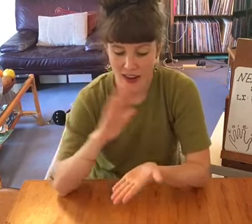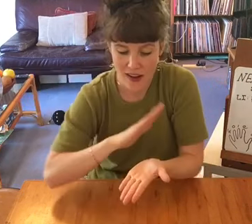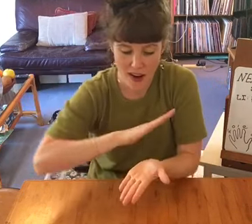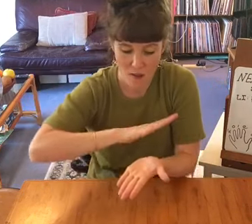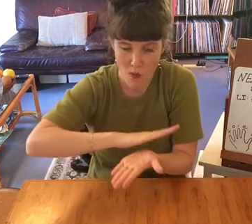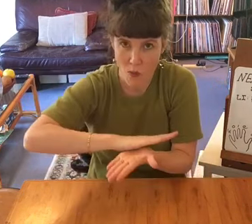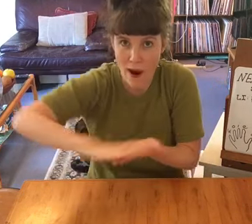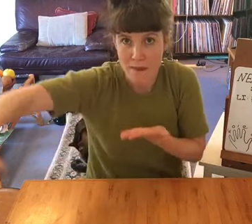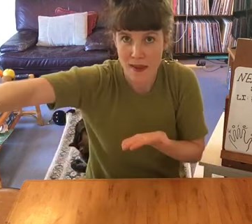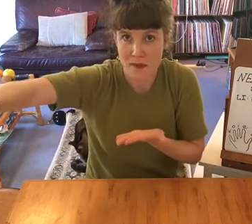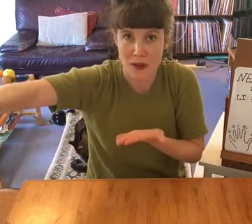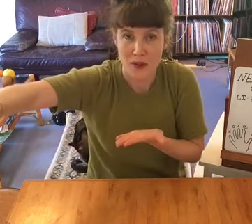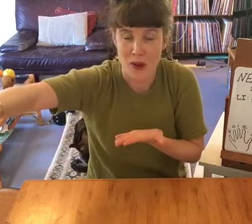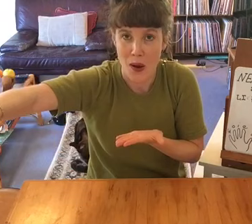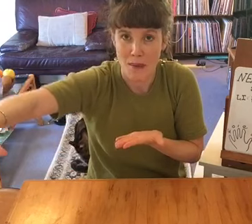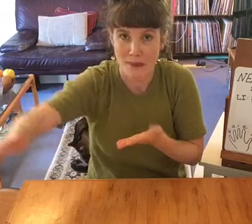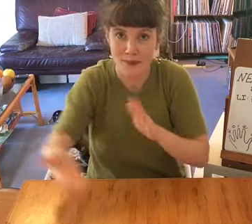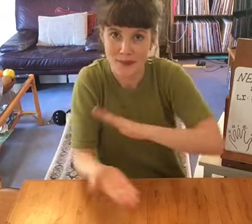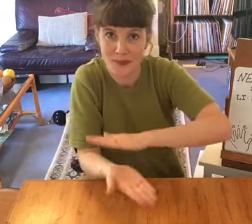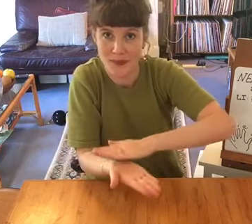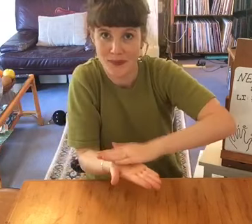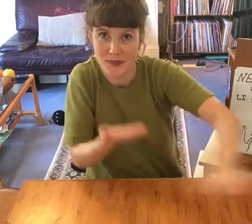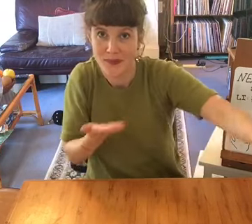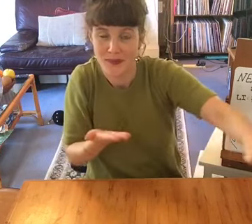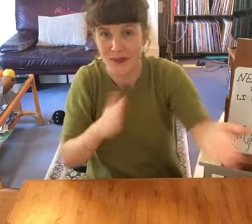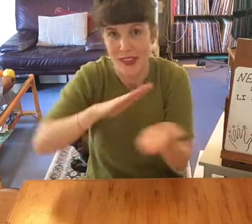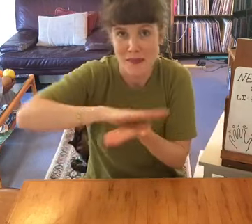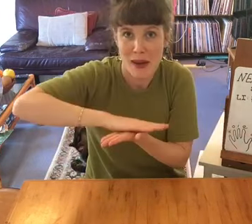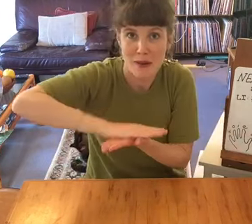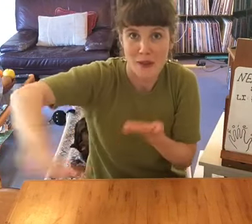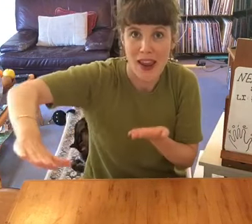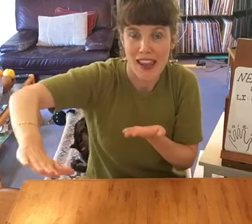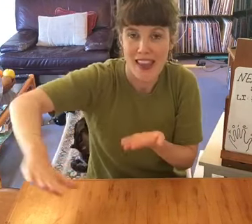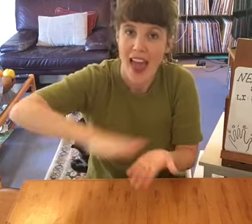and wipe the other one on top. Doesn't matter which way.